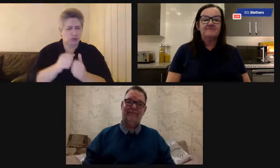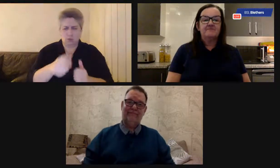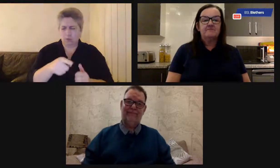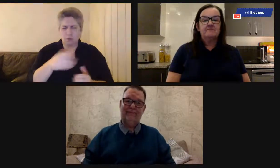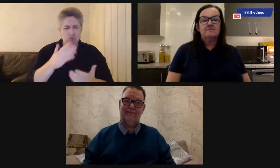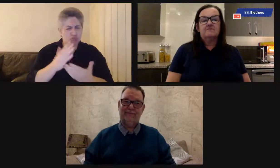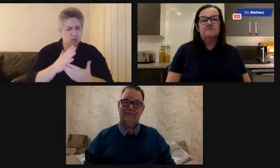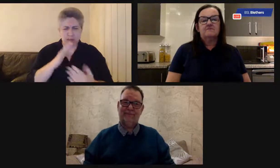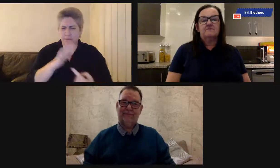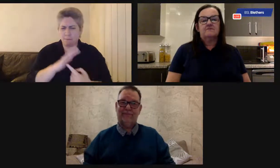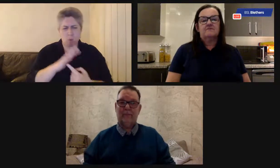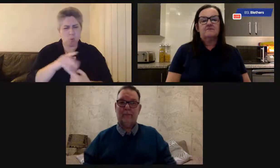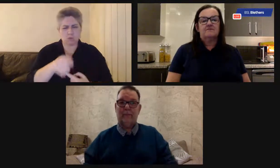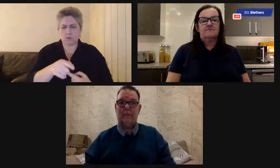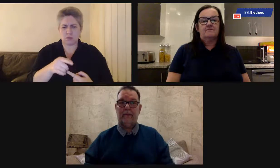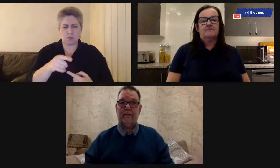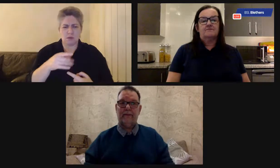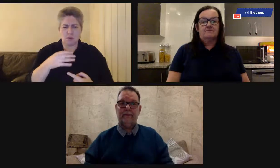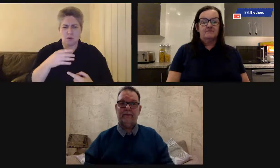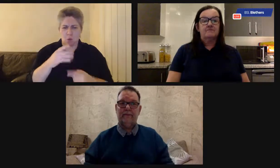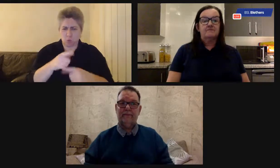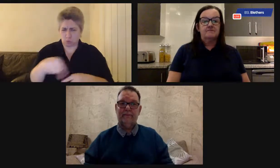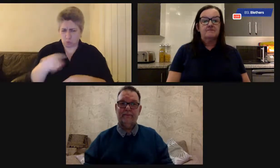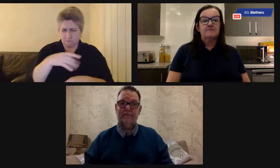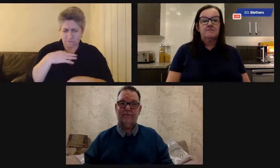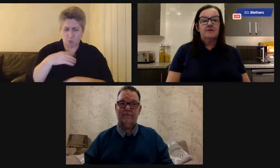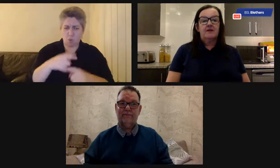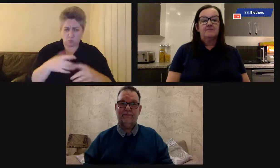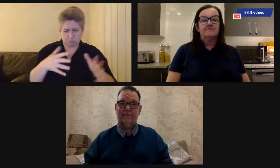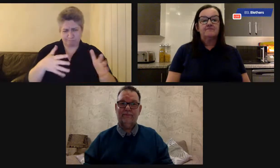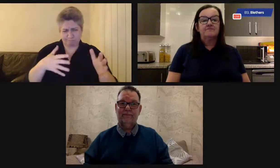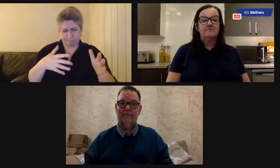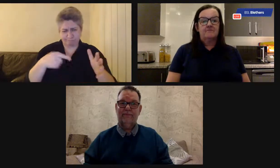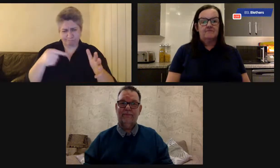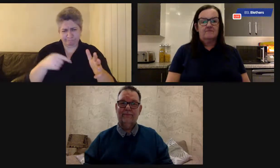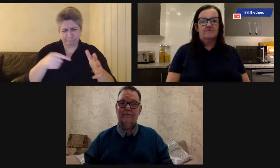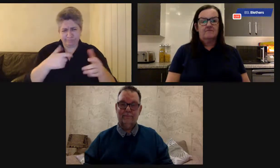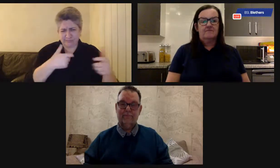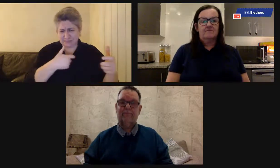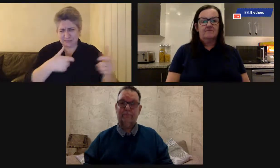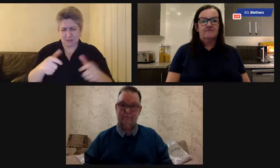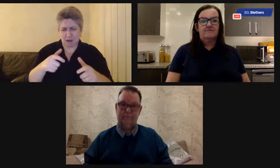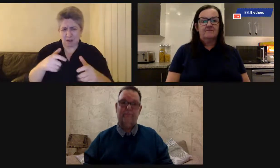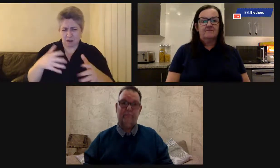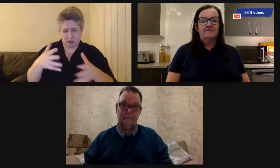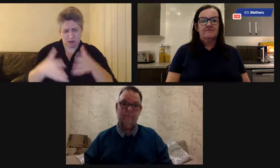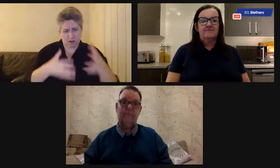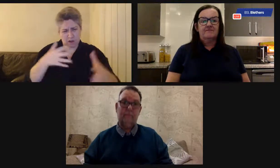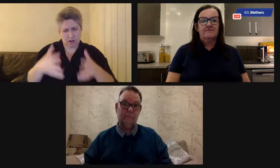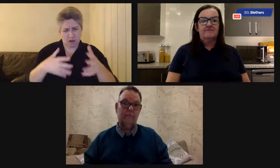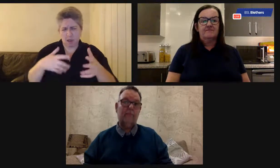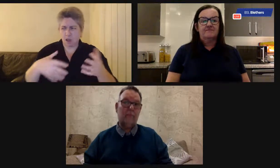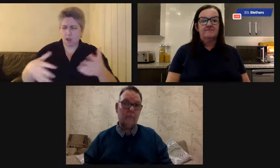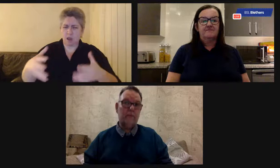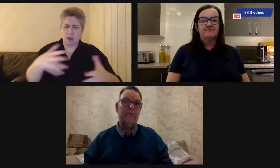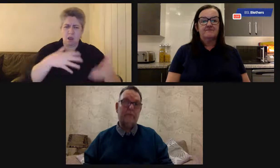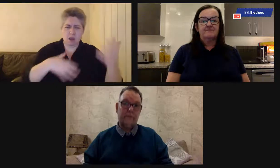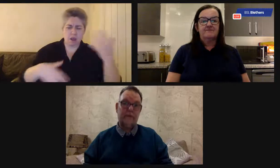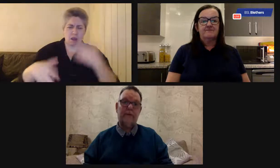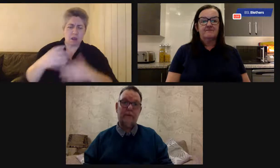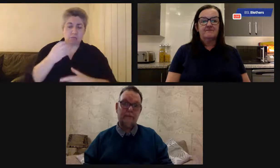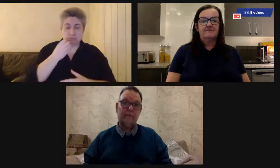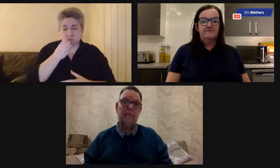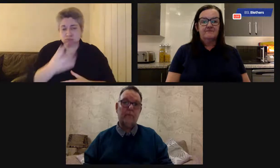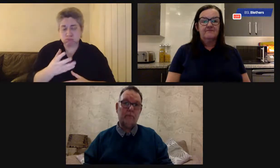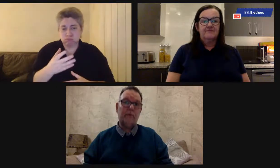new a new pathway in their life. So I really think it's really important, and I think what's most important is